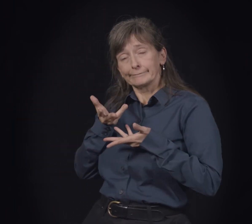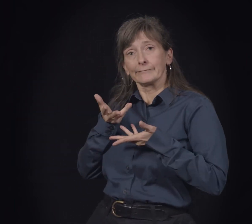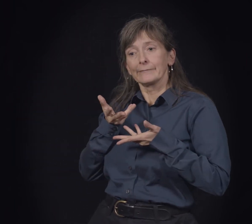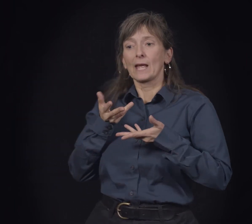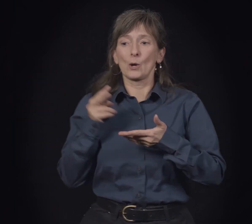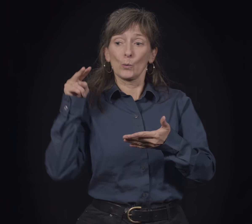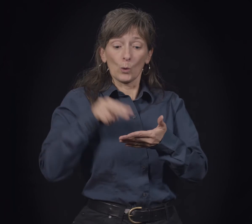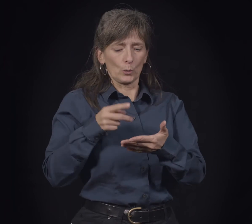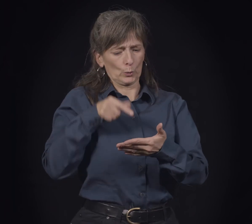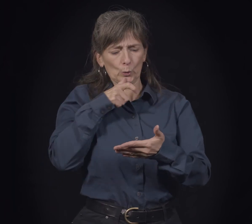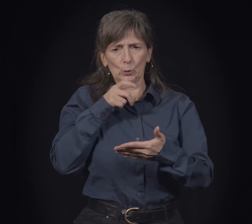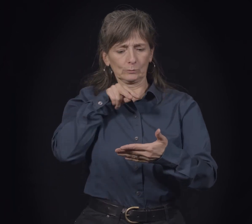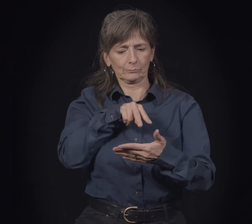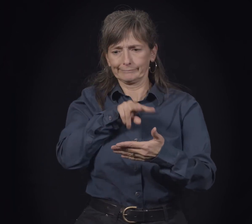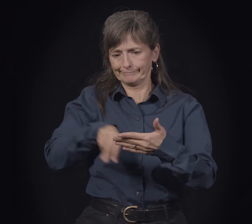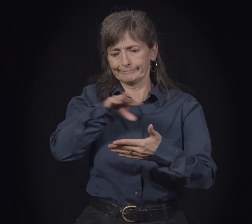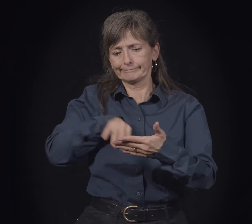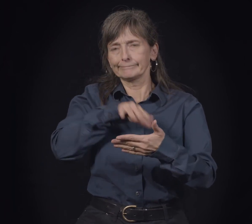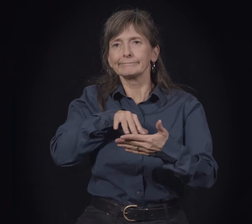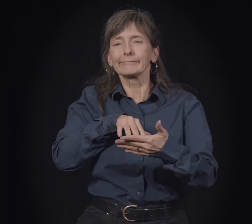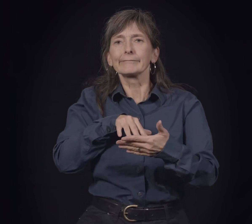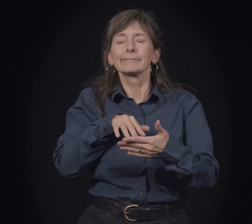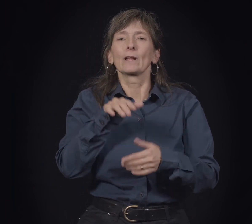an ombudsman position to investigate complaints.